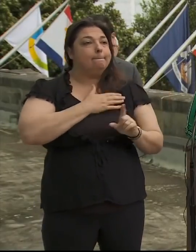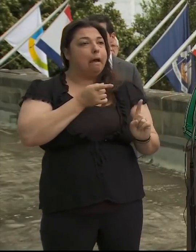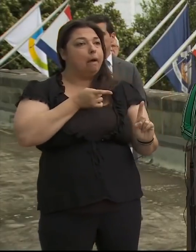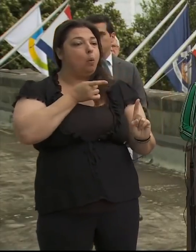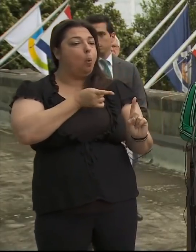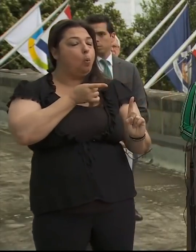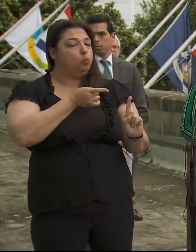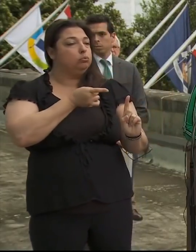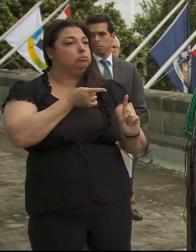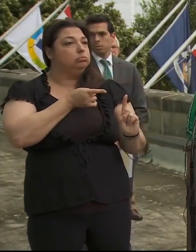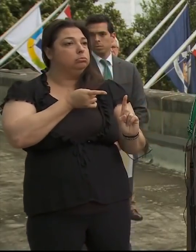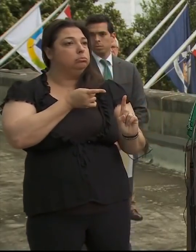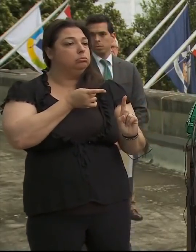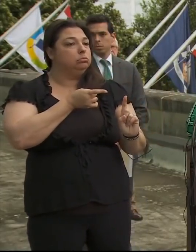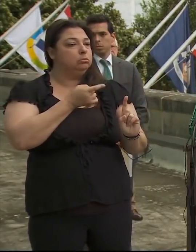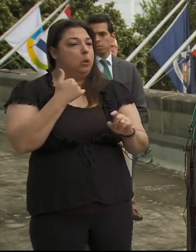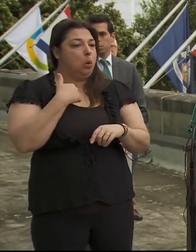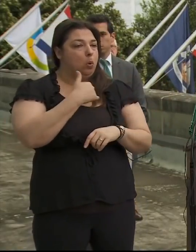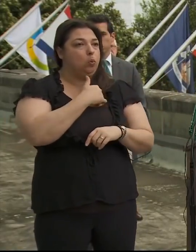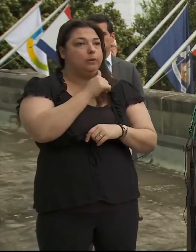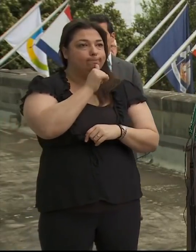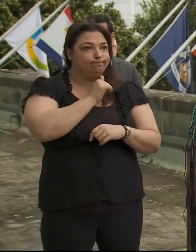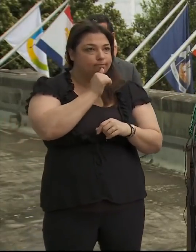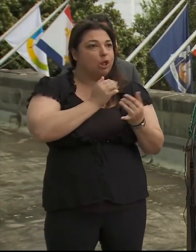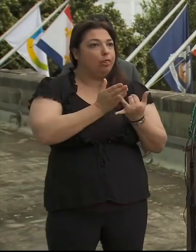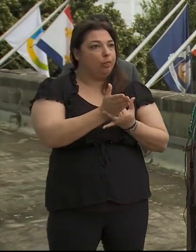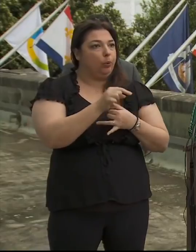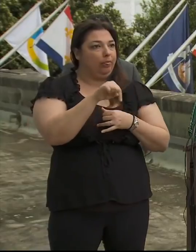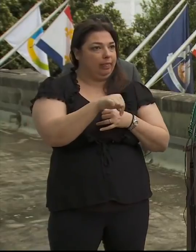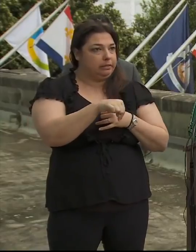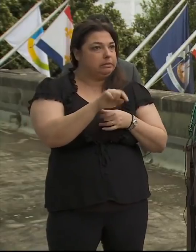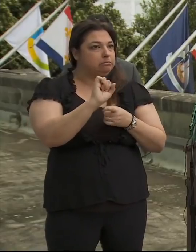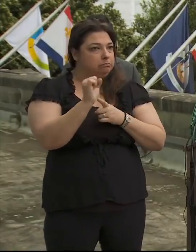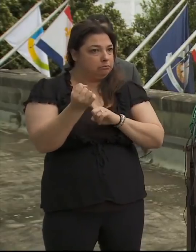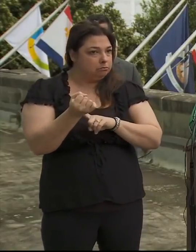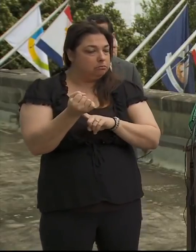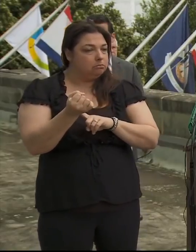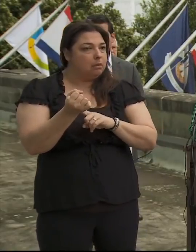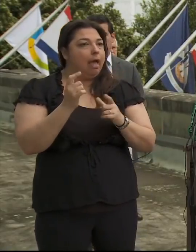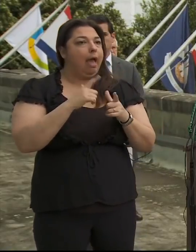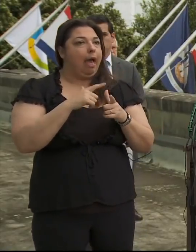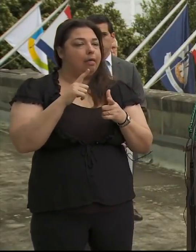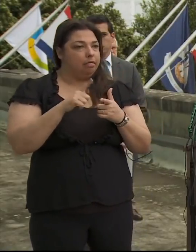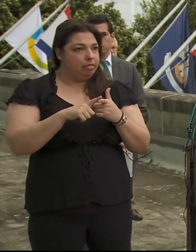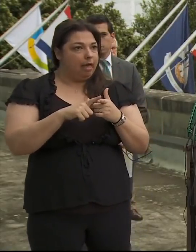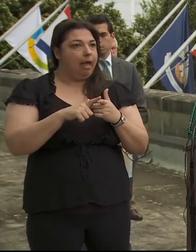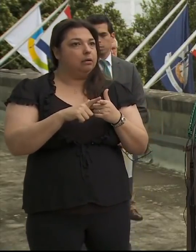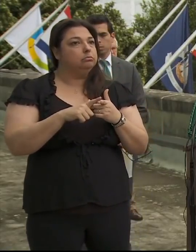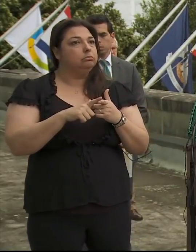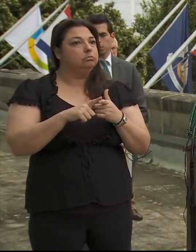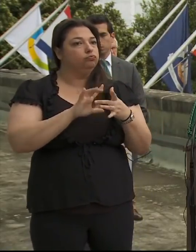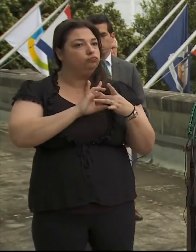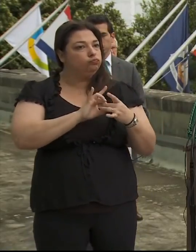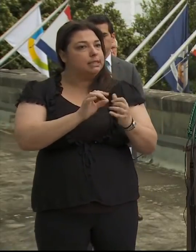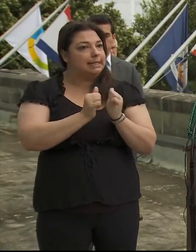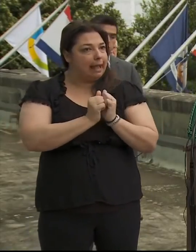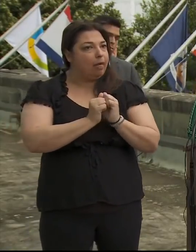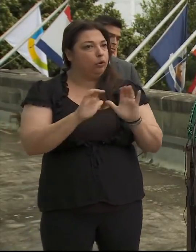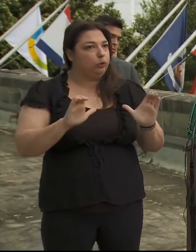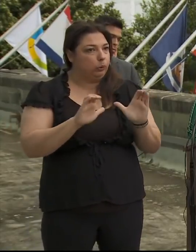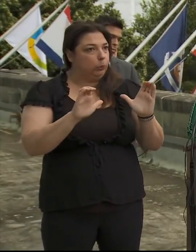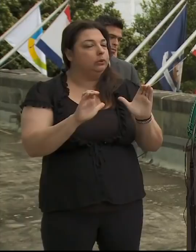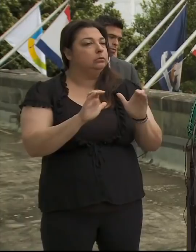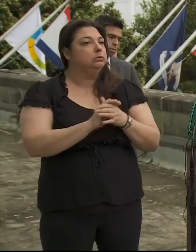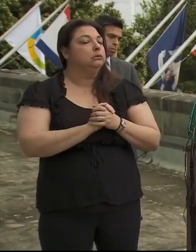goal, that we get through this and we get through it together.